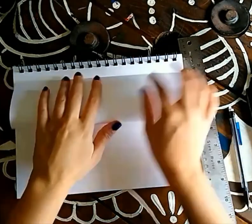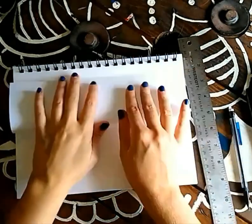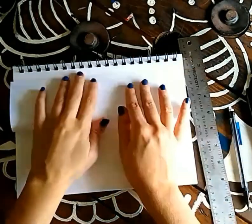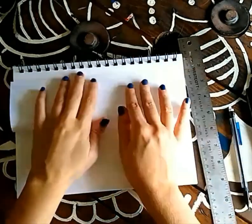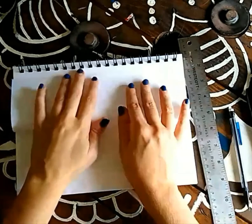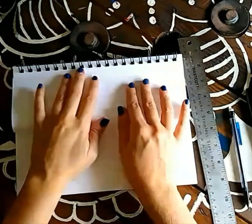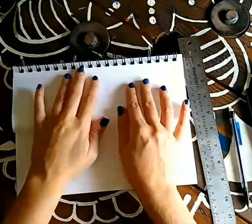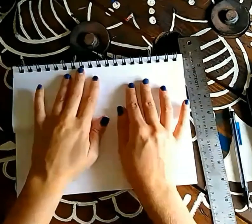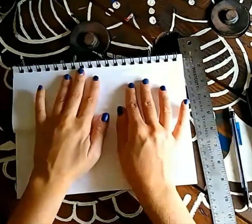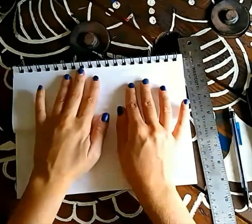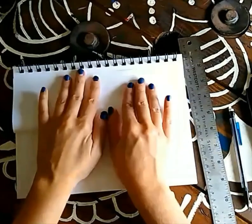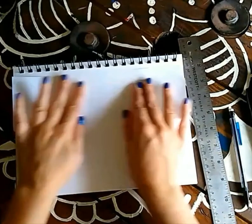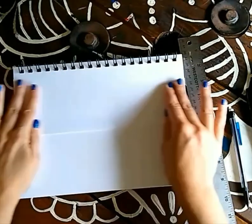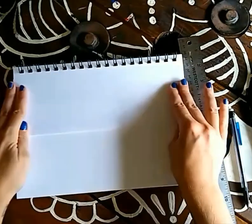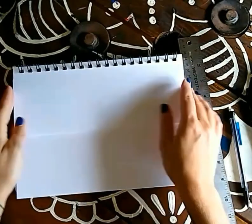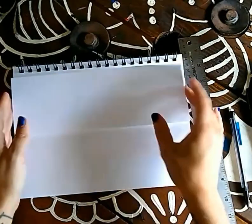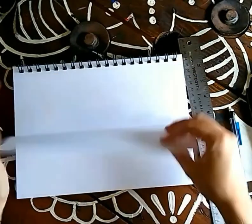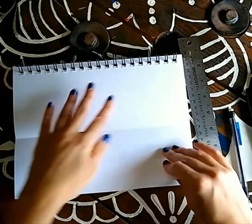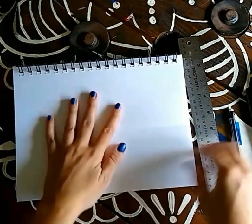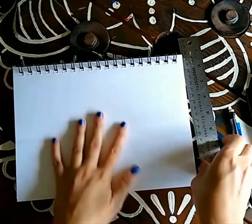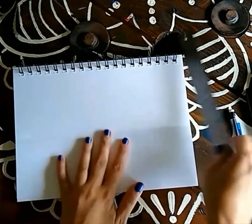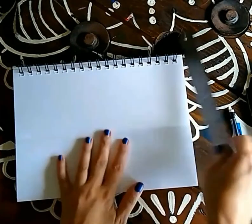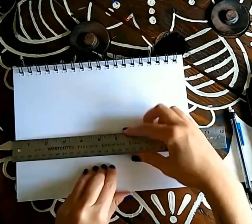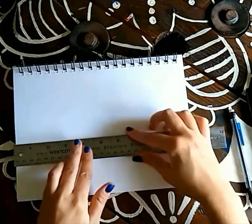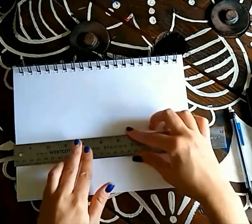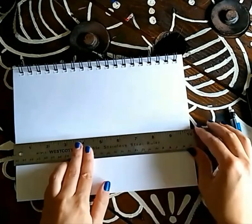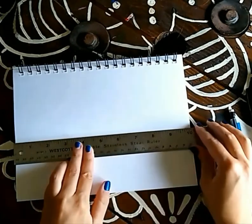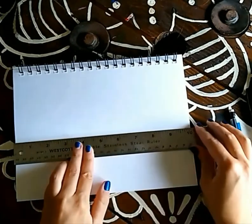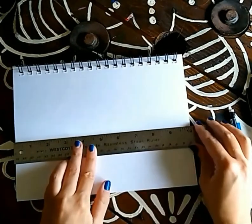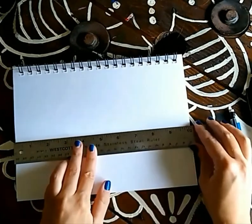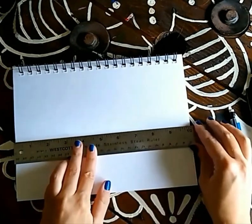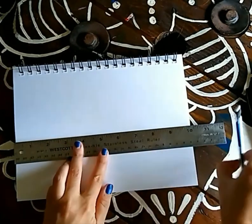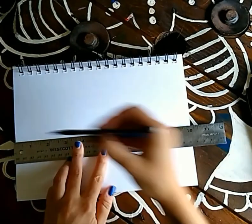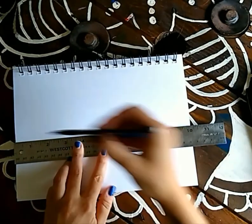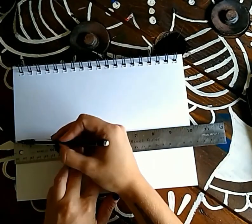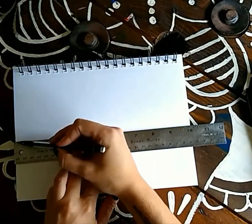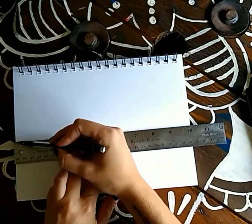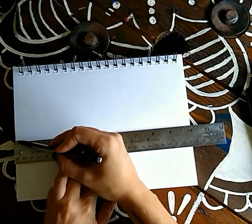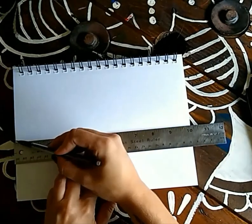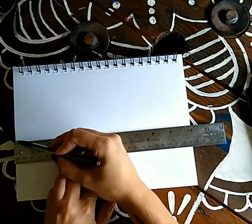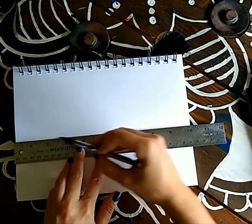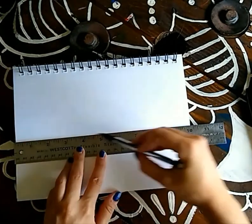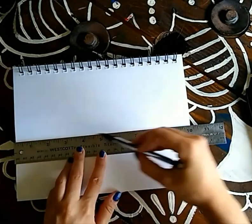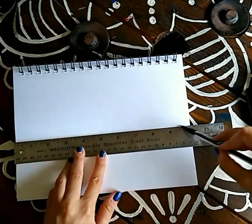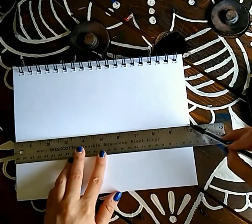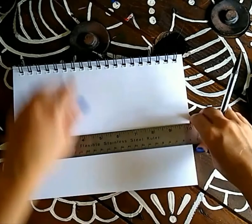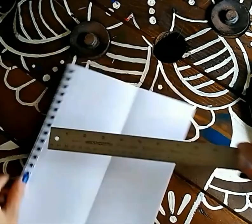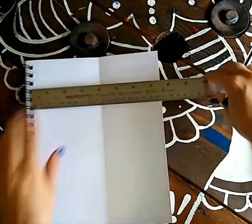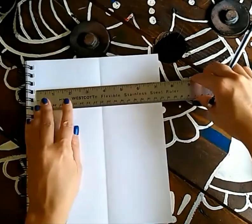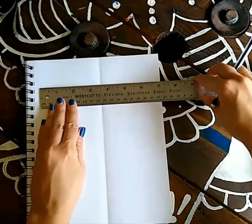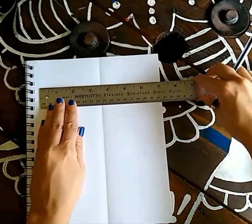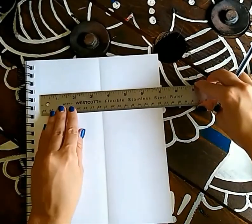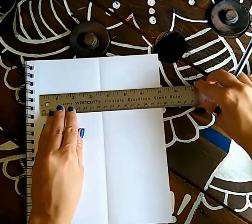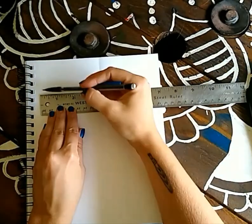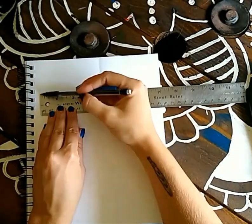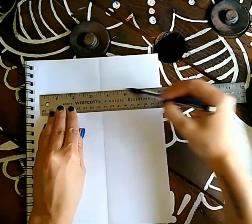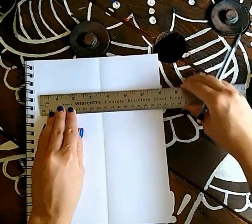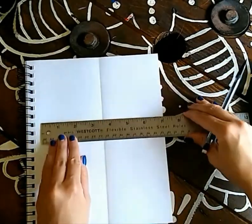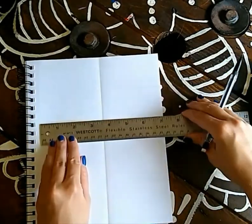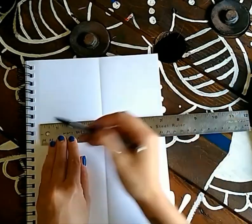our paper hot dog style. Unfold it, then use our ruler and our pencil to draw along that line. Then we're going to draw three separate lines